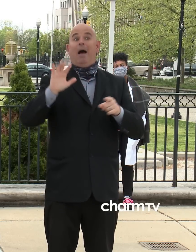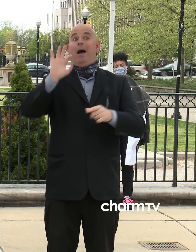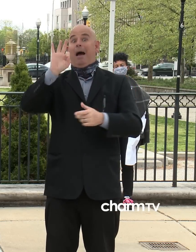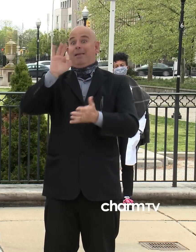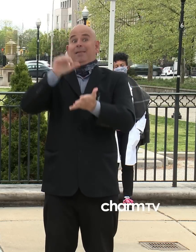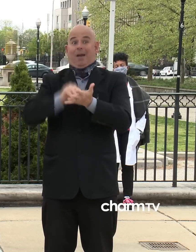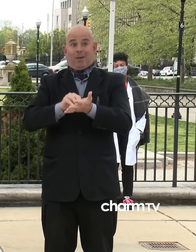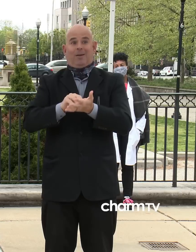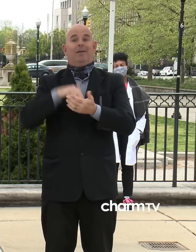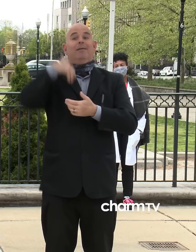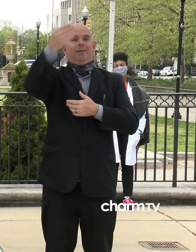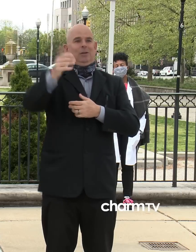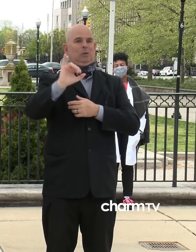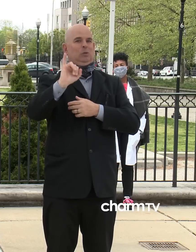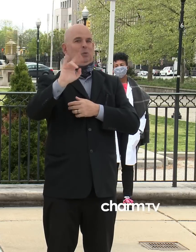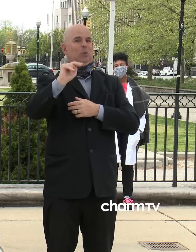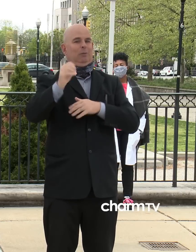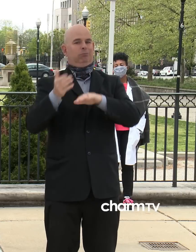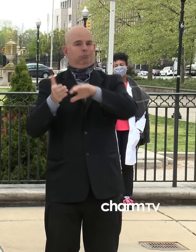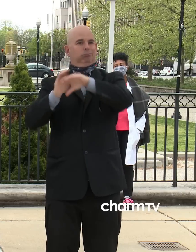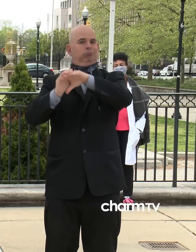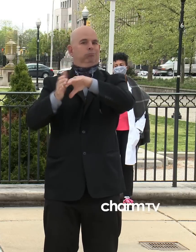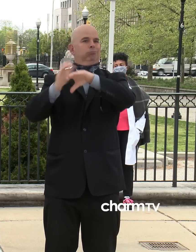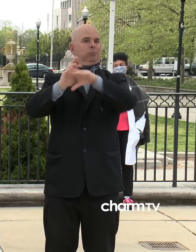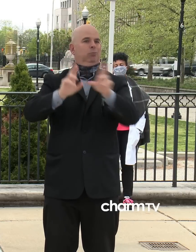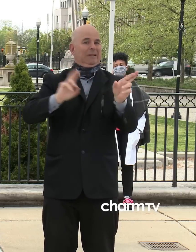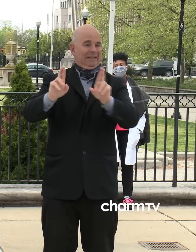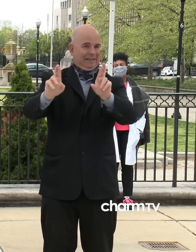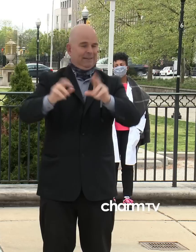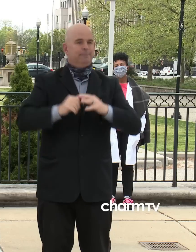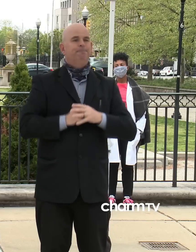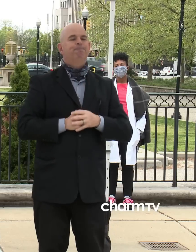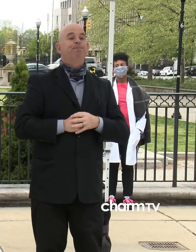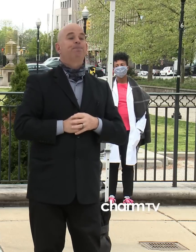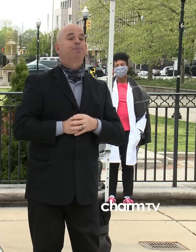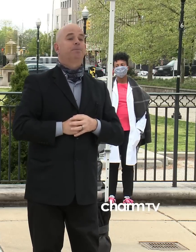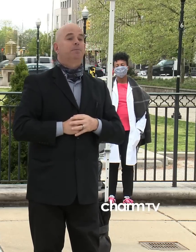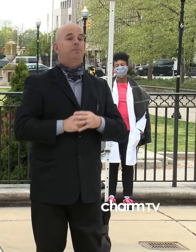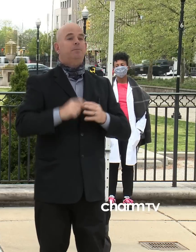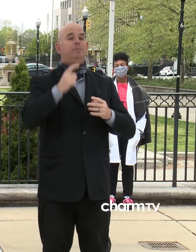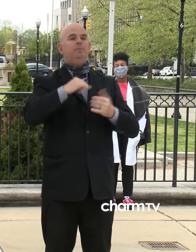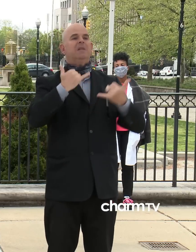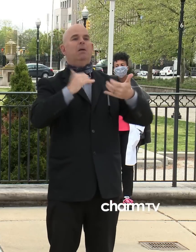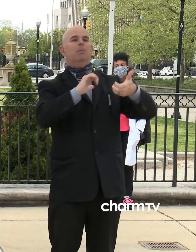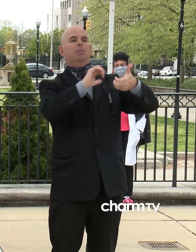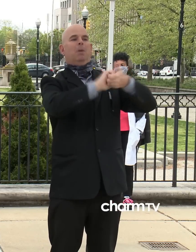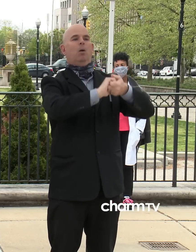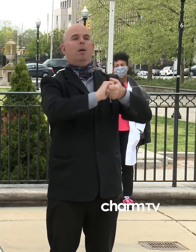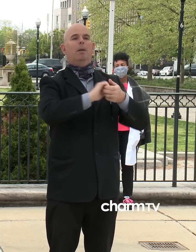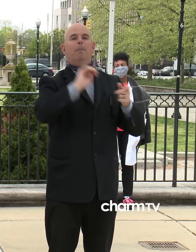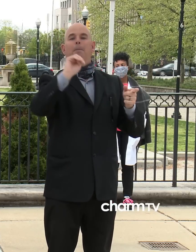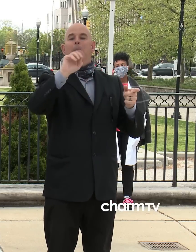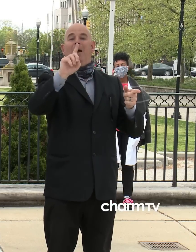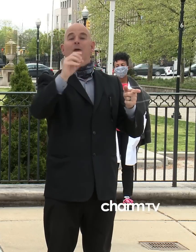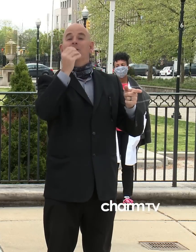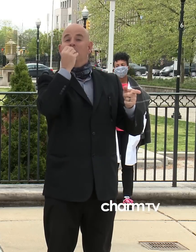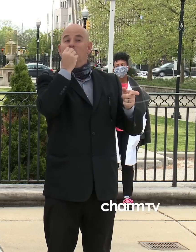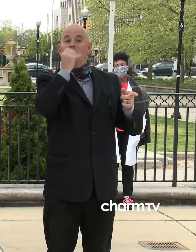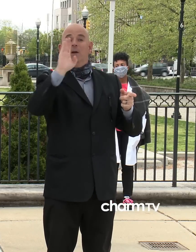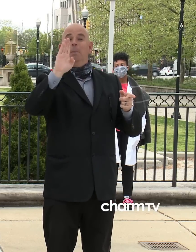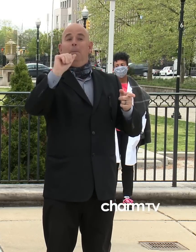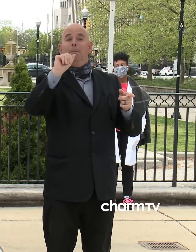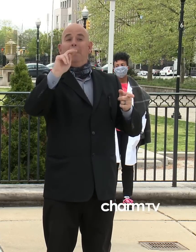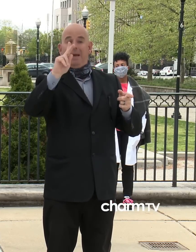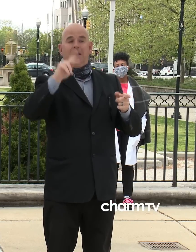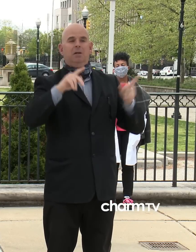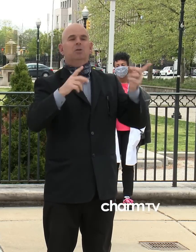food distribution. Through our partnership with the Maryland Food Bank, the Department of General Services will operationalize